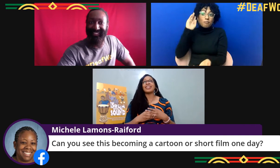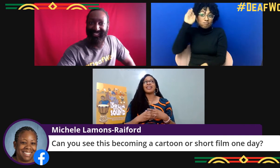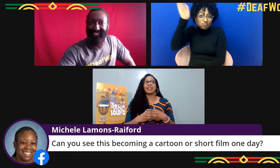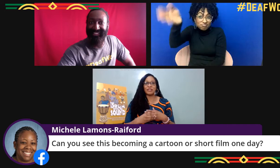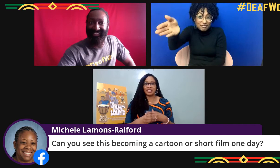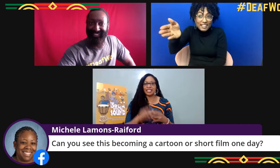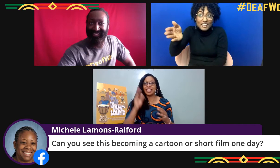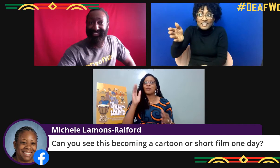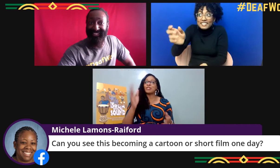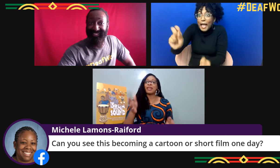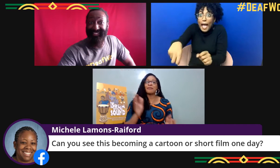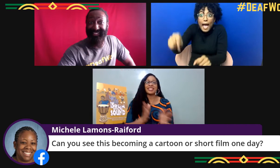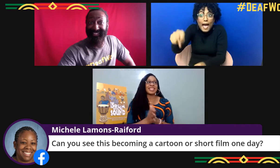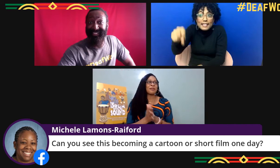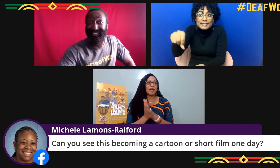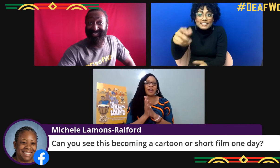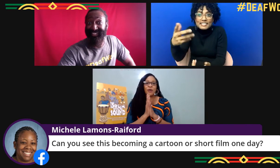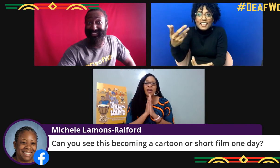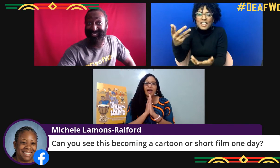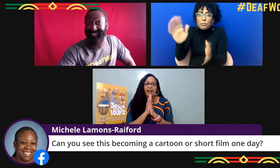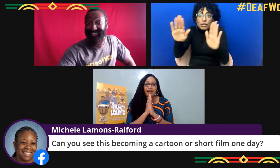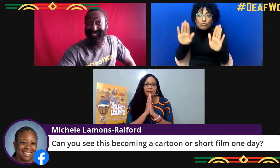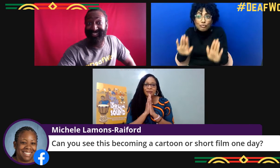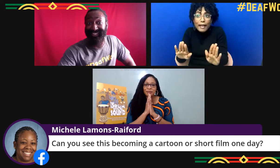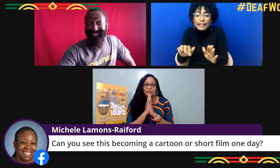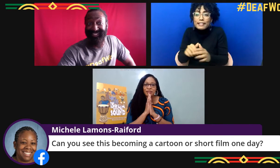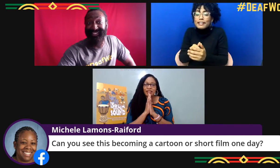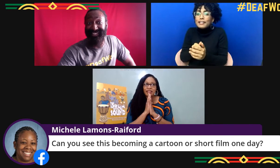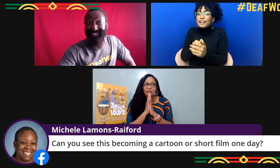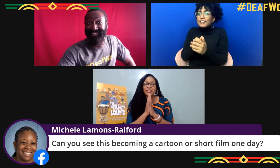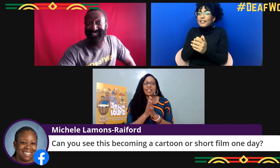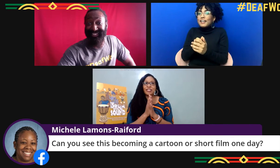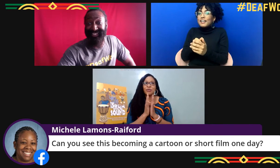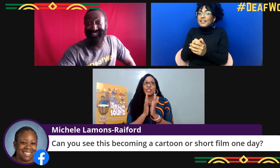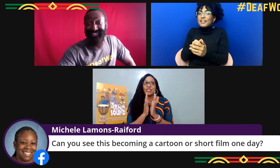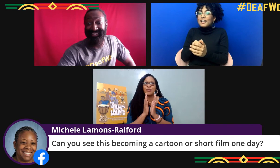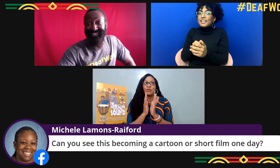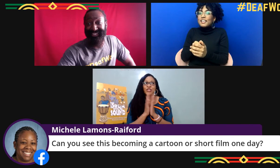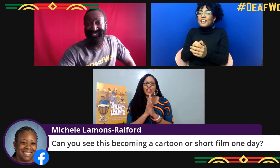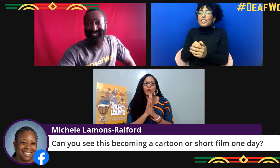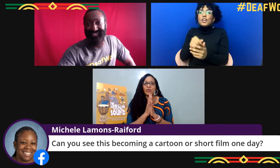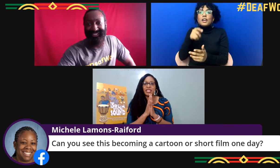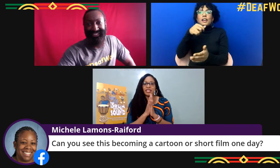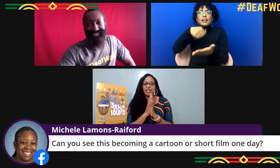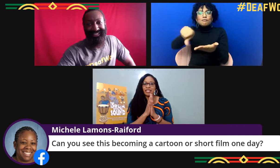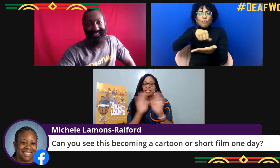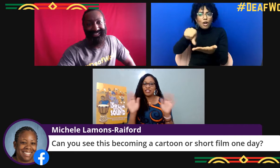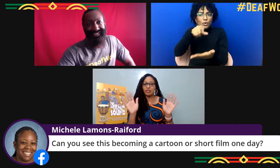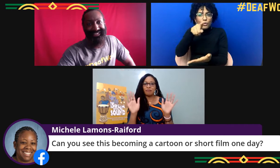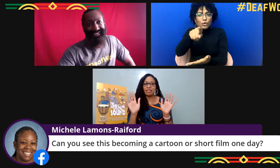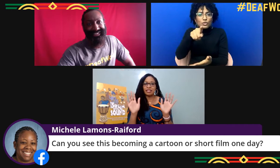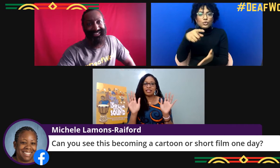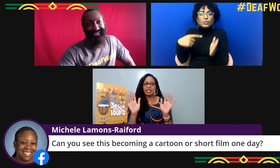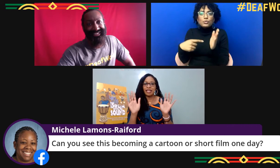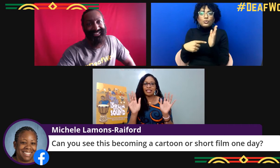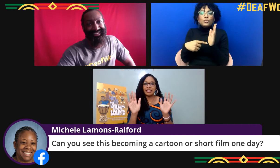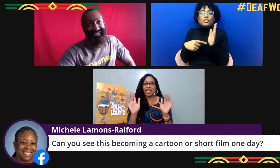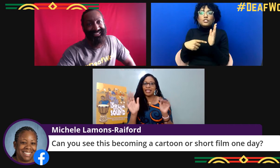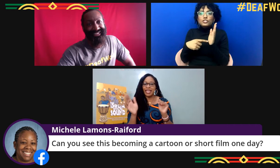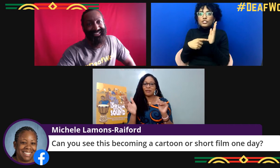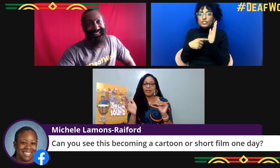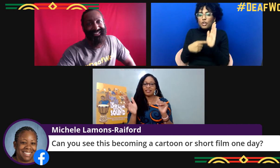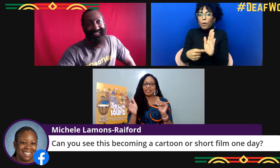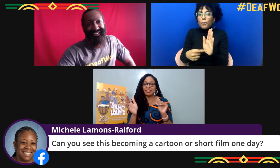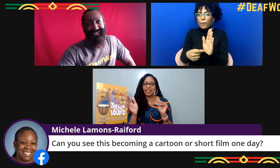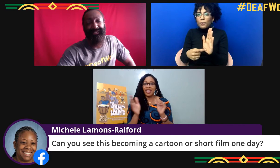would love to see that, which made me think about um, Mr. Hunter, when you showed the initial business